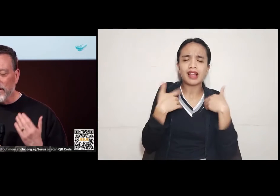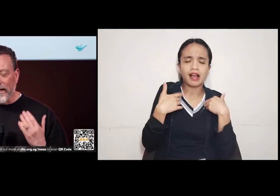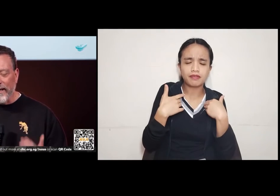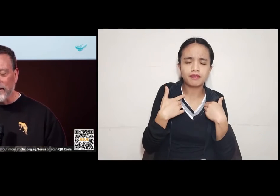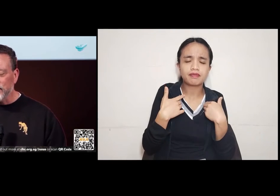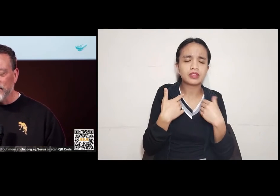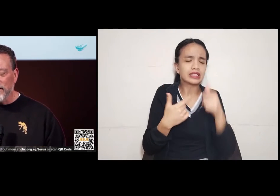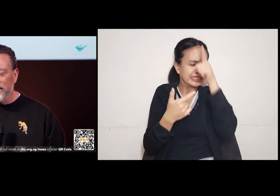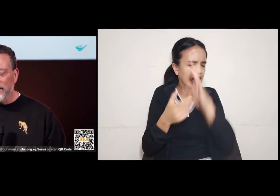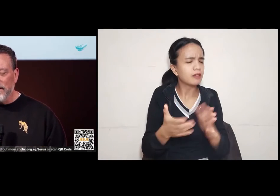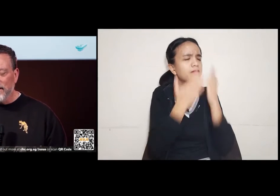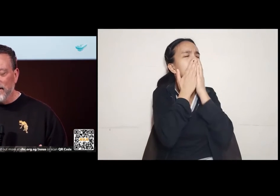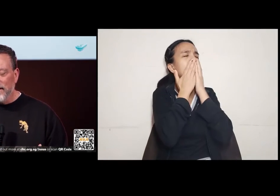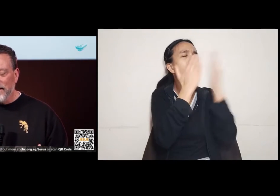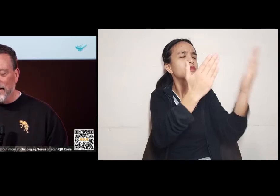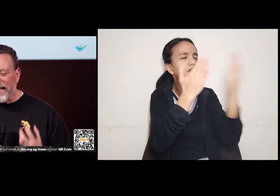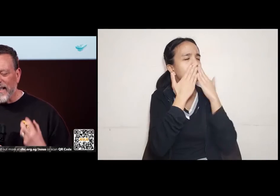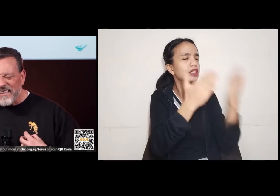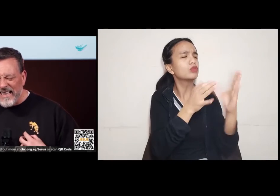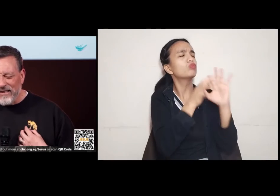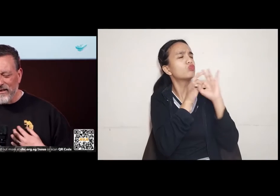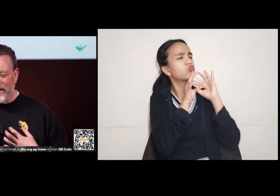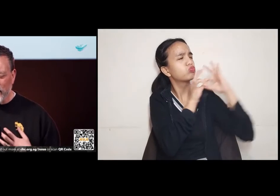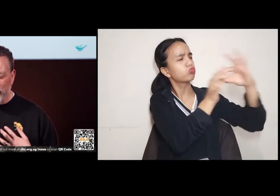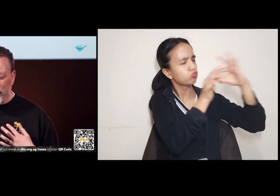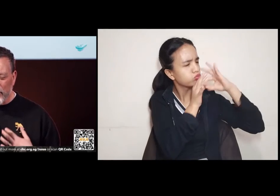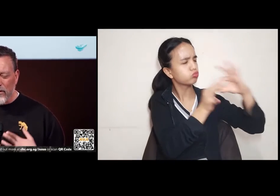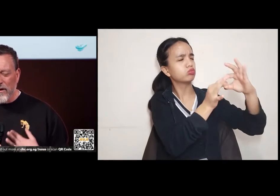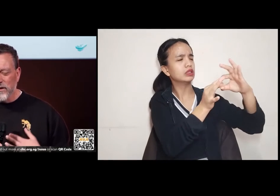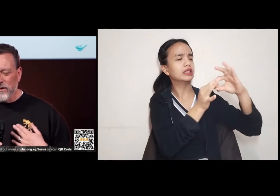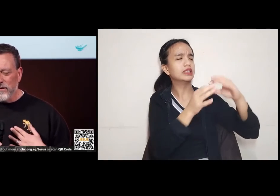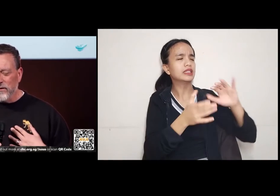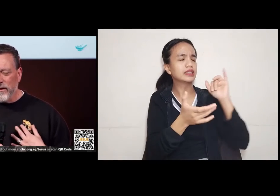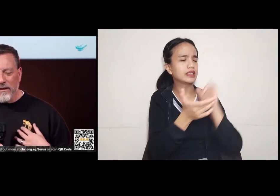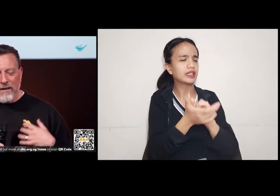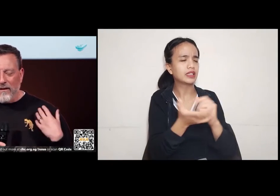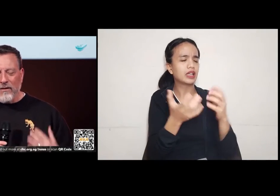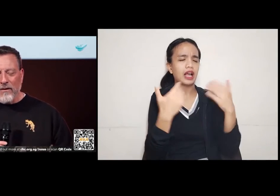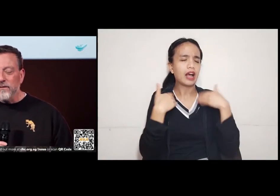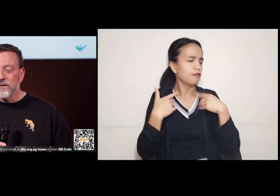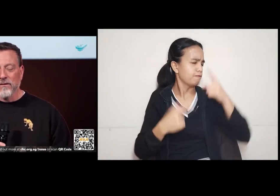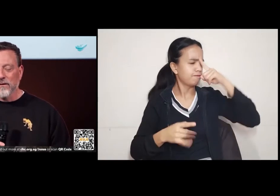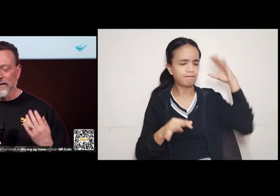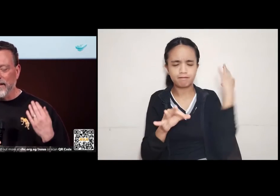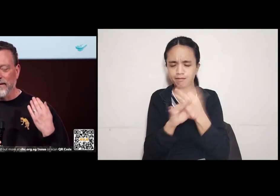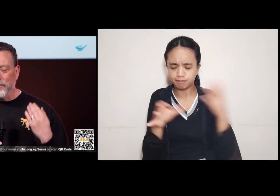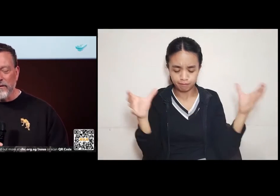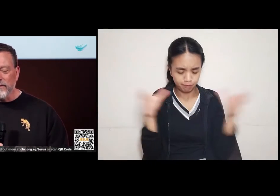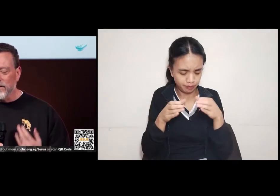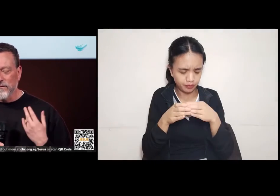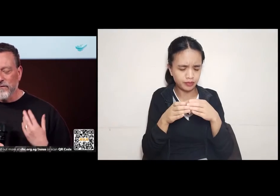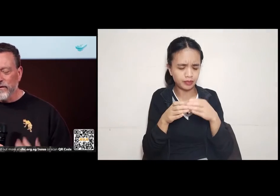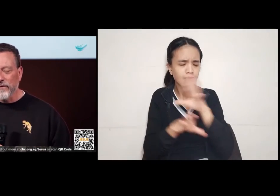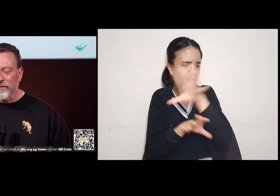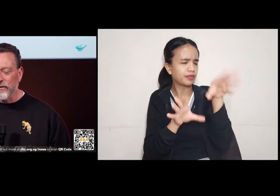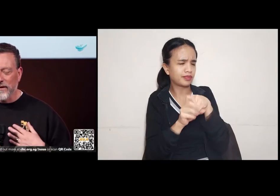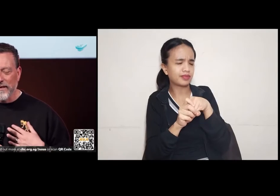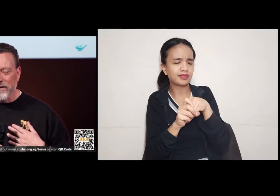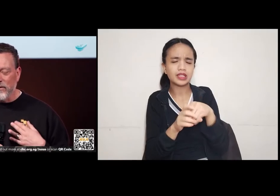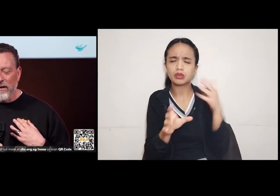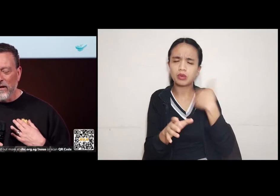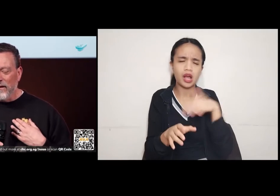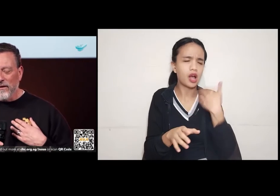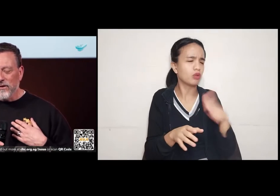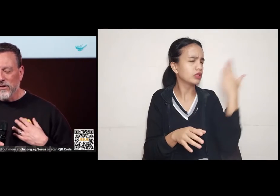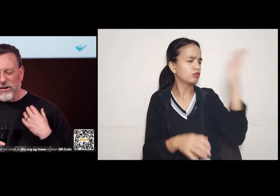knew we could have. God, I thank you that when we belong to you, we are under that abundance of favor, and